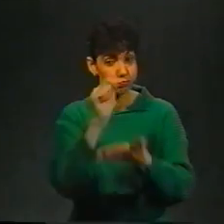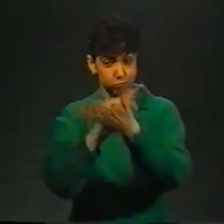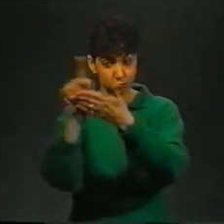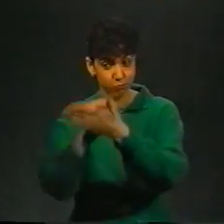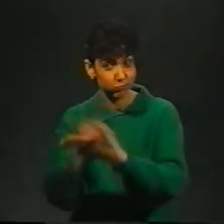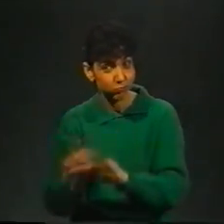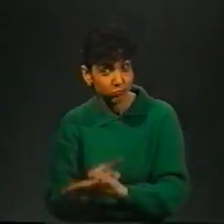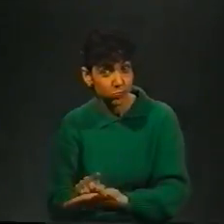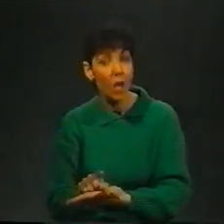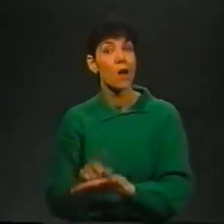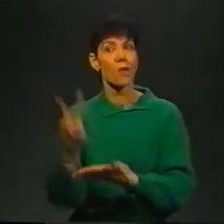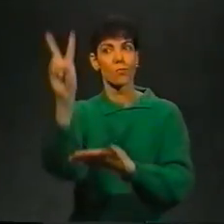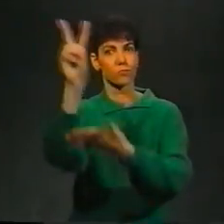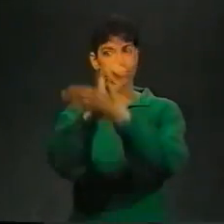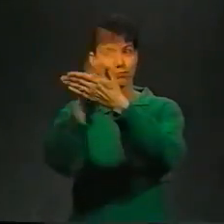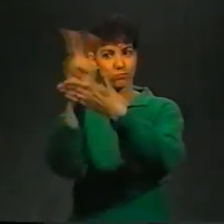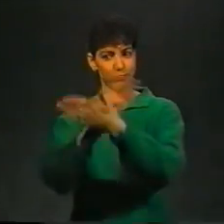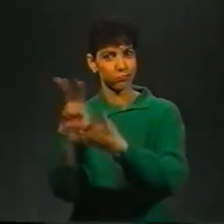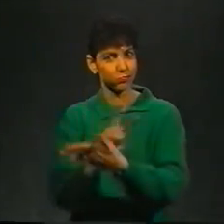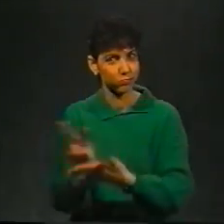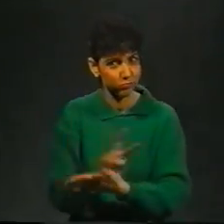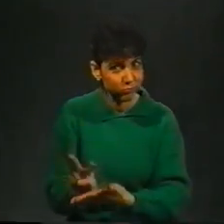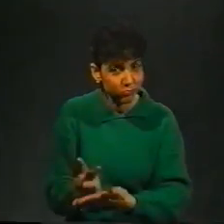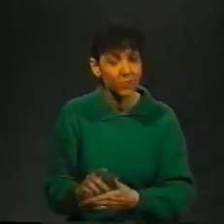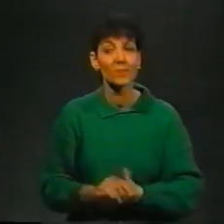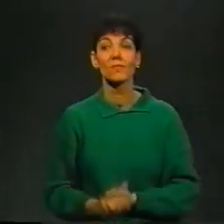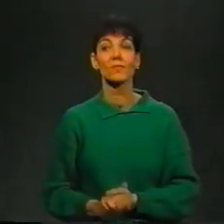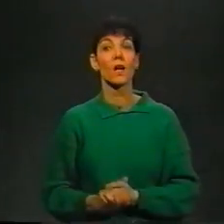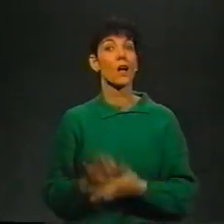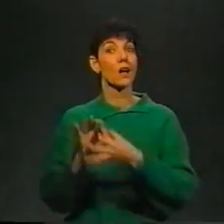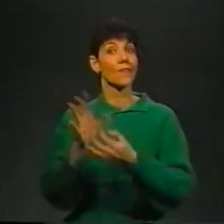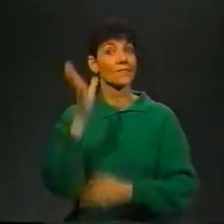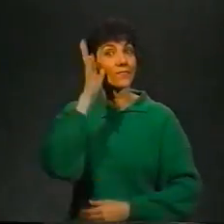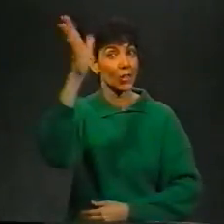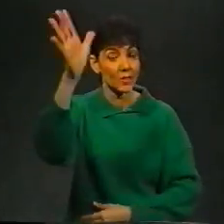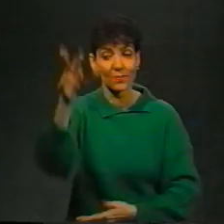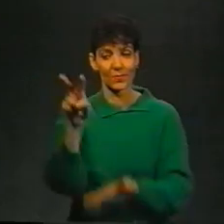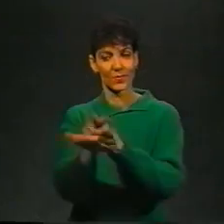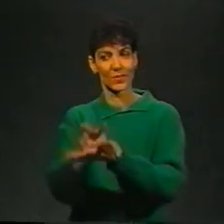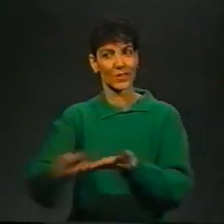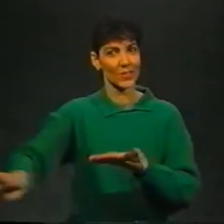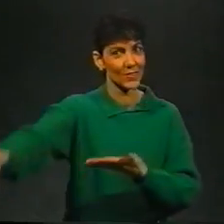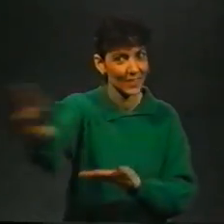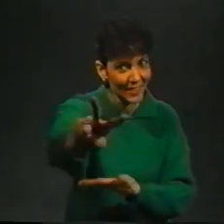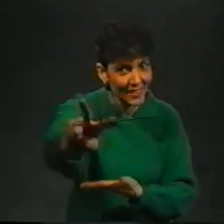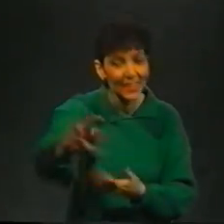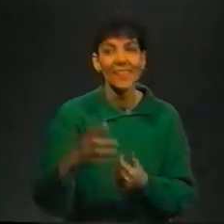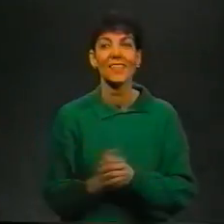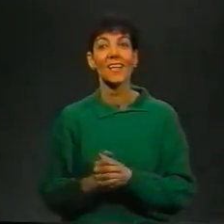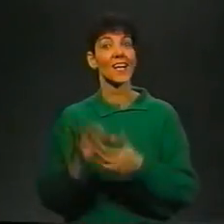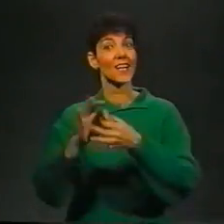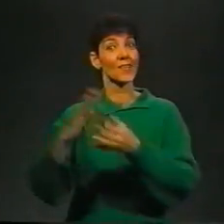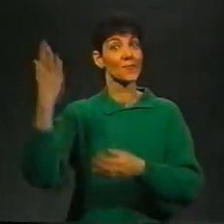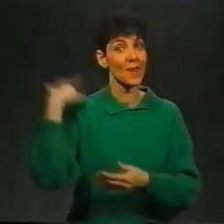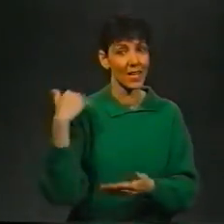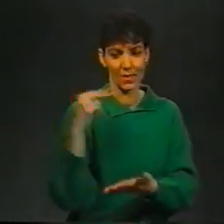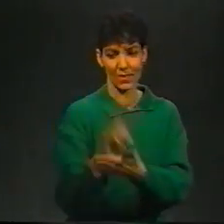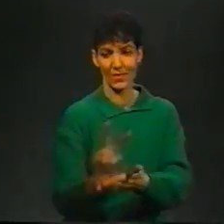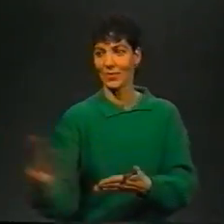This would mean every 2 weeks. Notice the facial marking. Adding forward movement